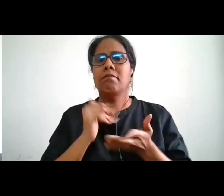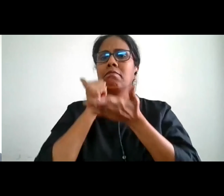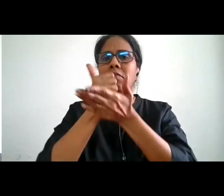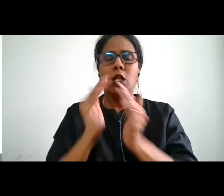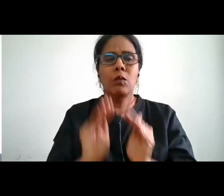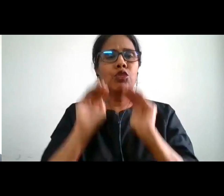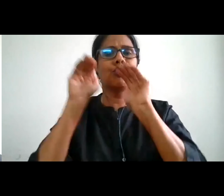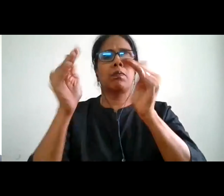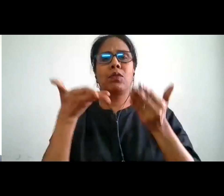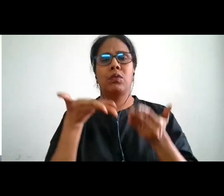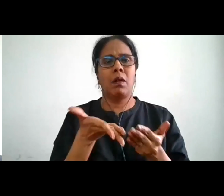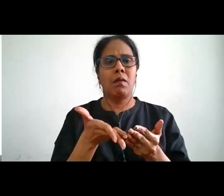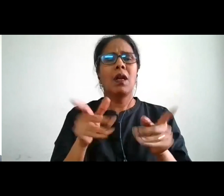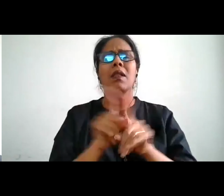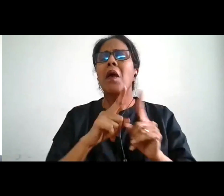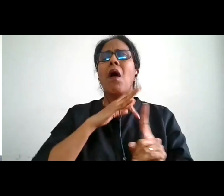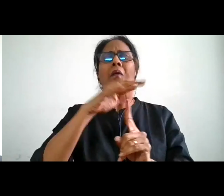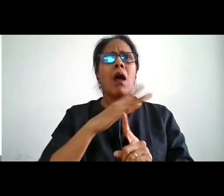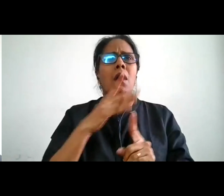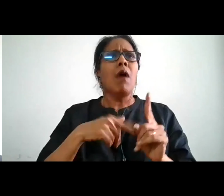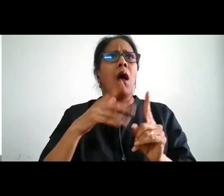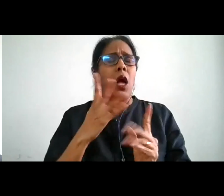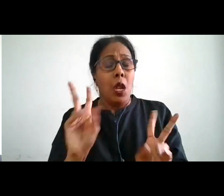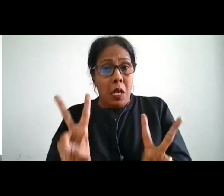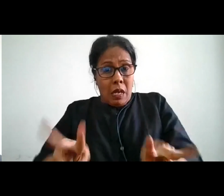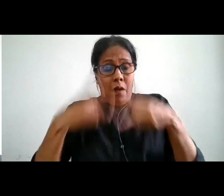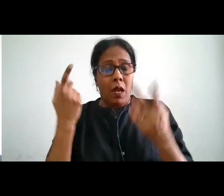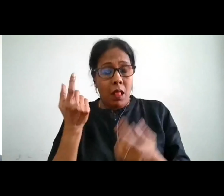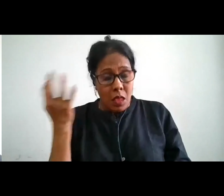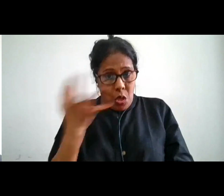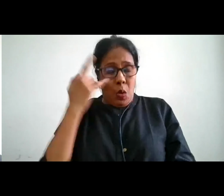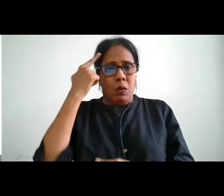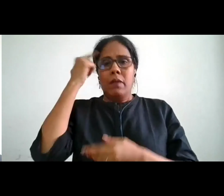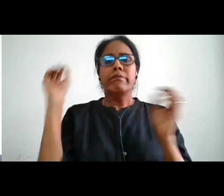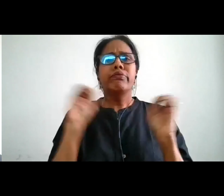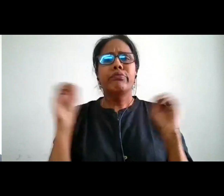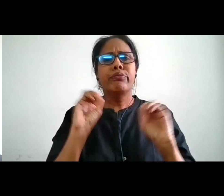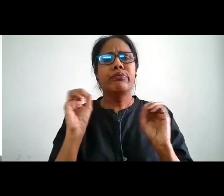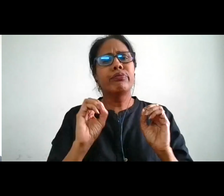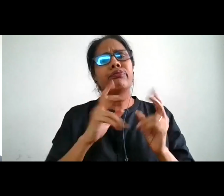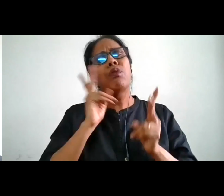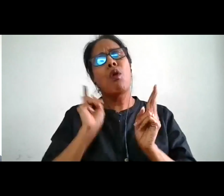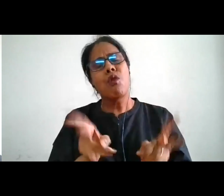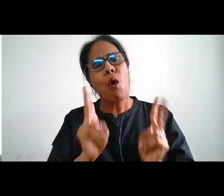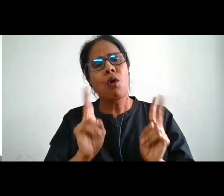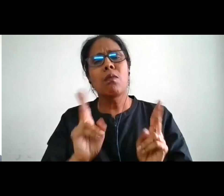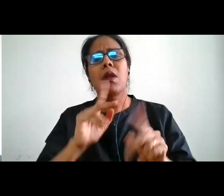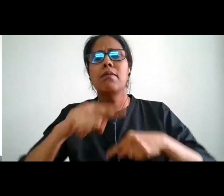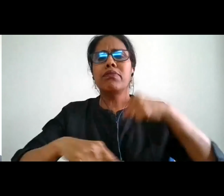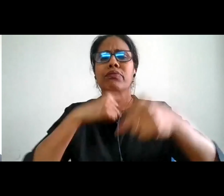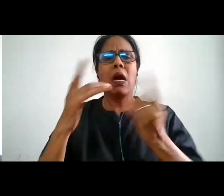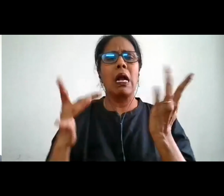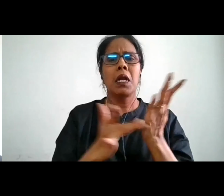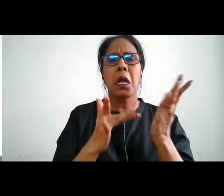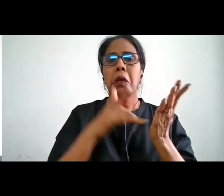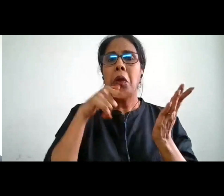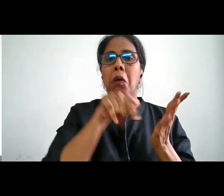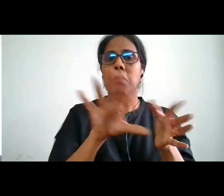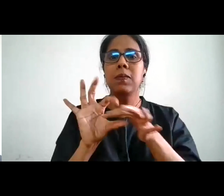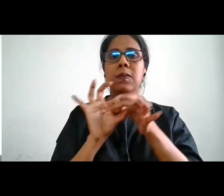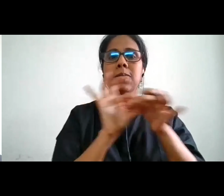of us don't even give it a second thought anymore. And I think it's sign of maturity of the technology. So that when technology disappears, it